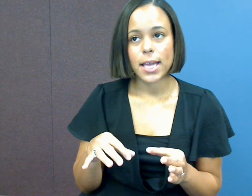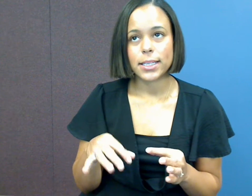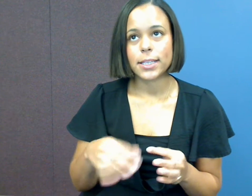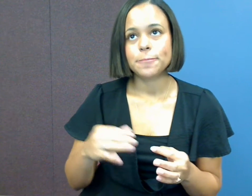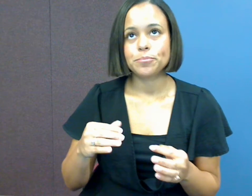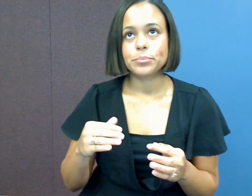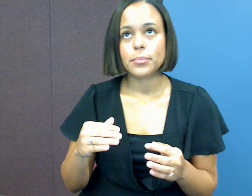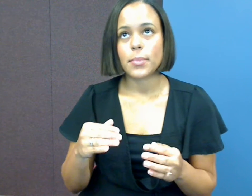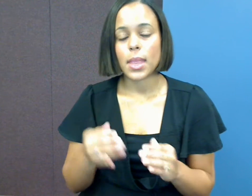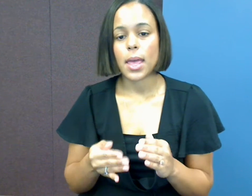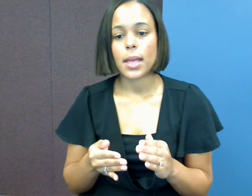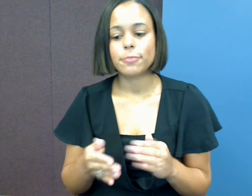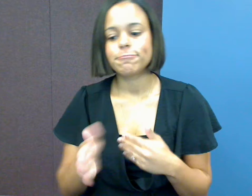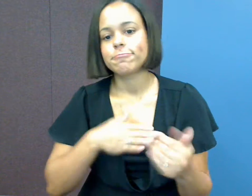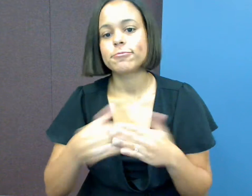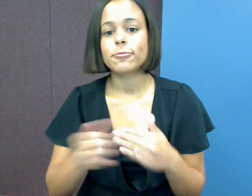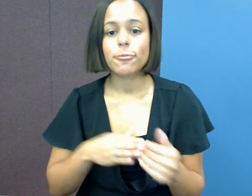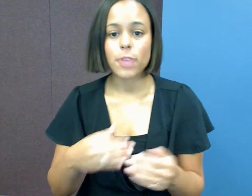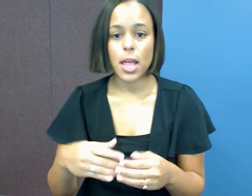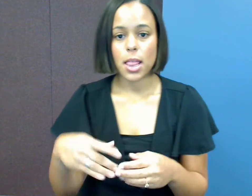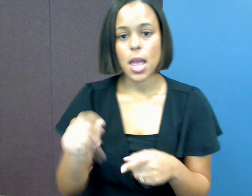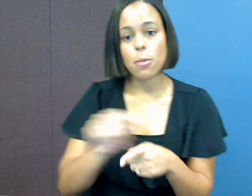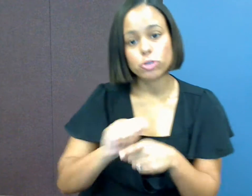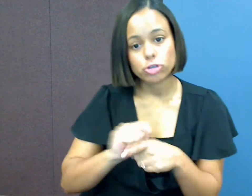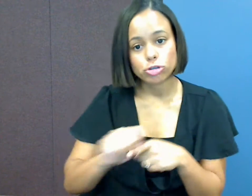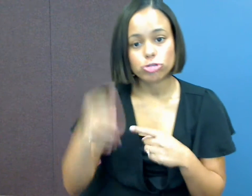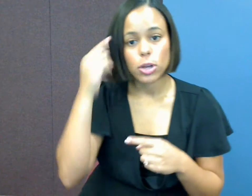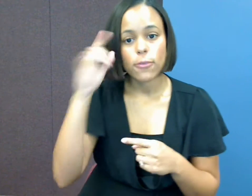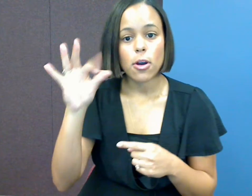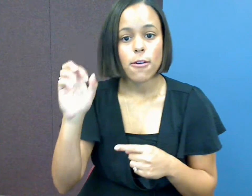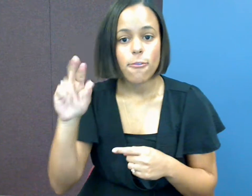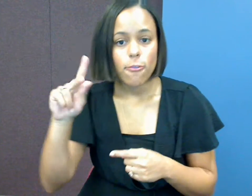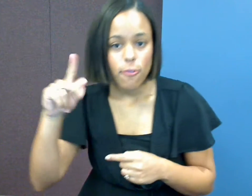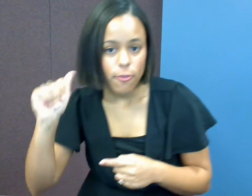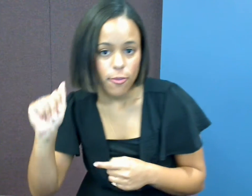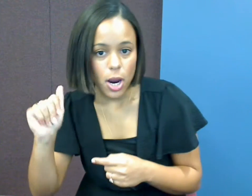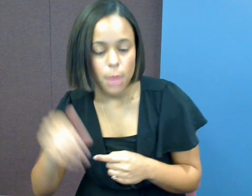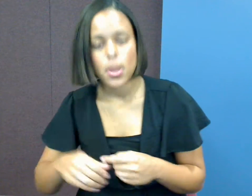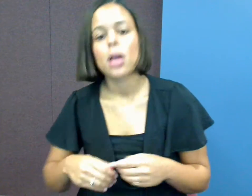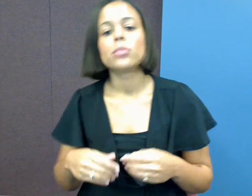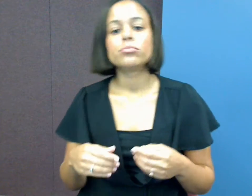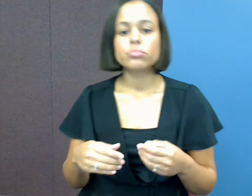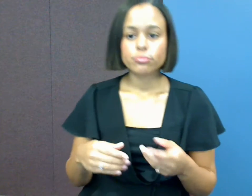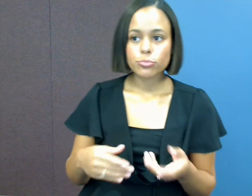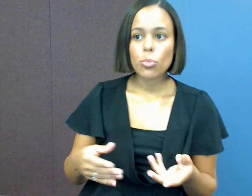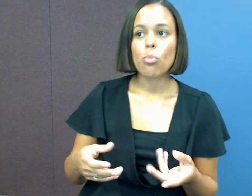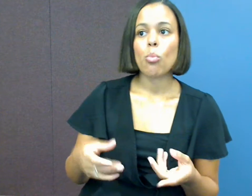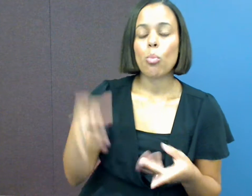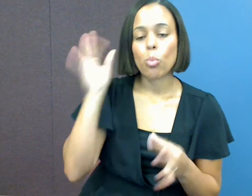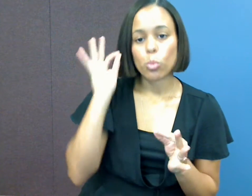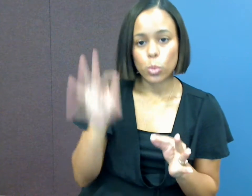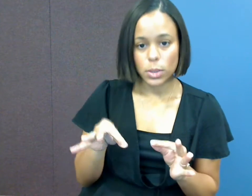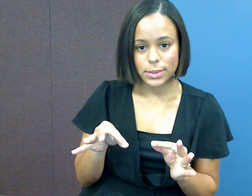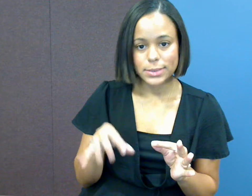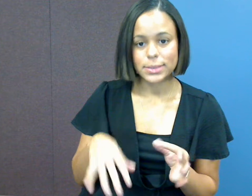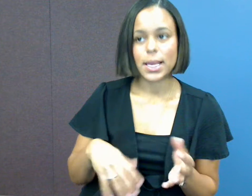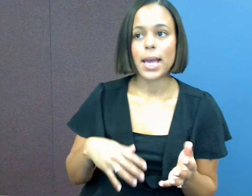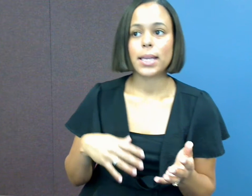a student? We decided to go the conservative route, which is that